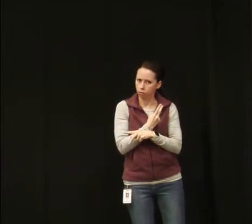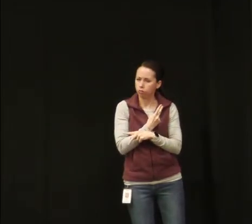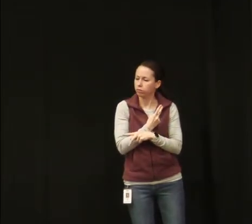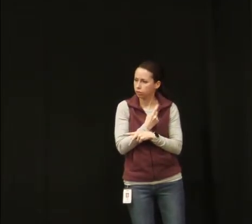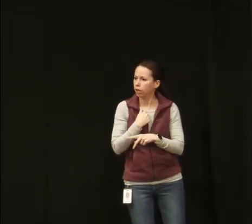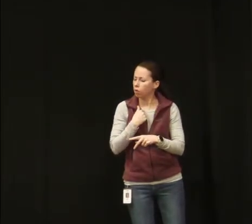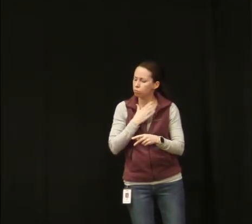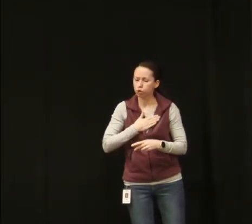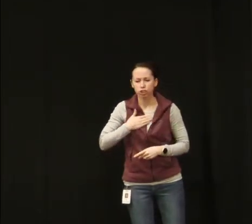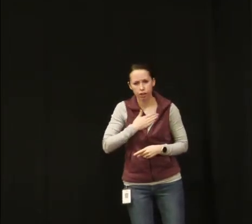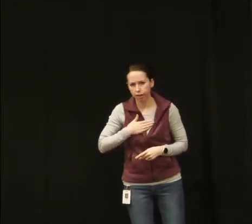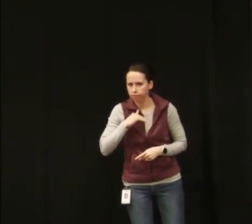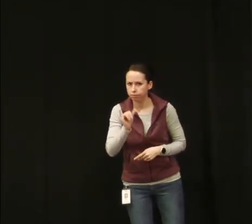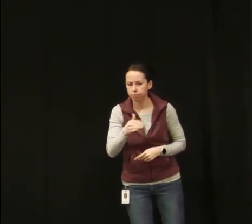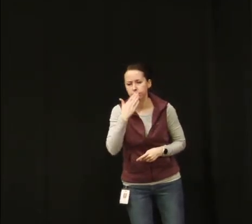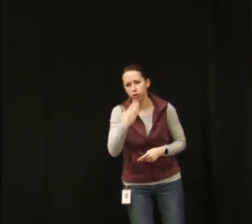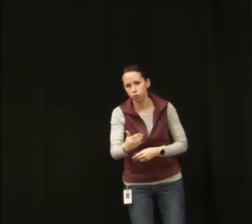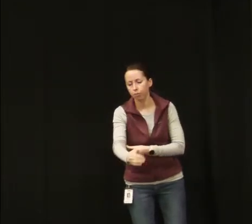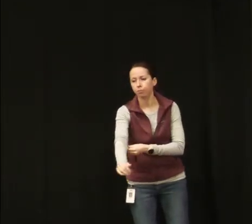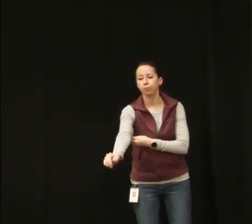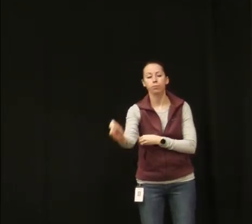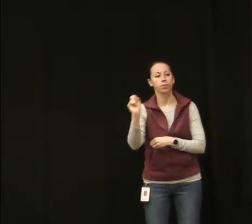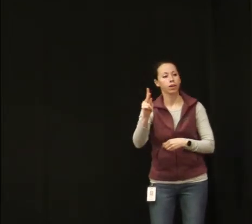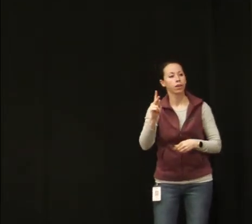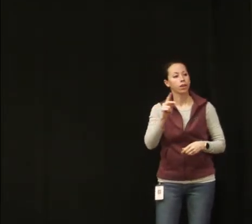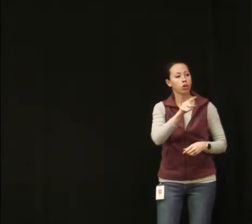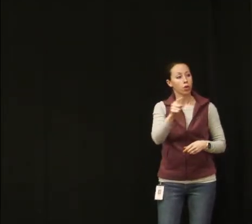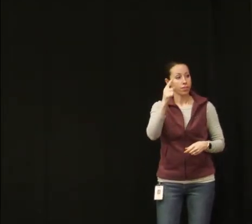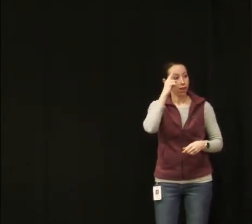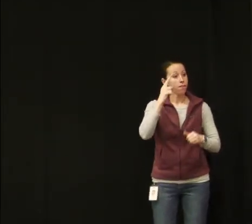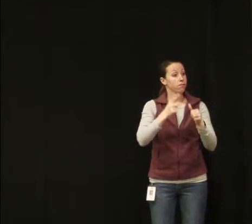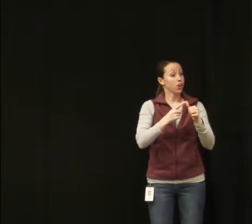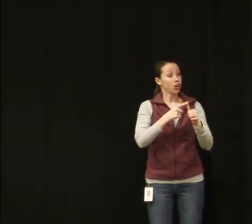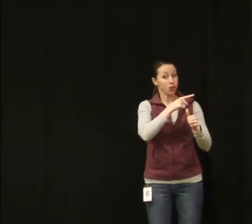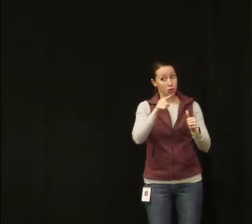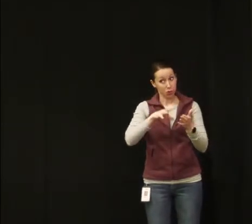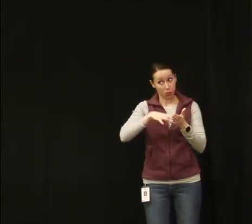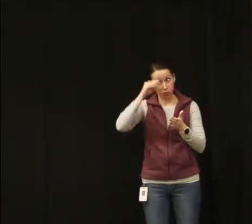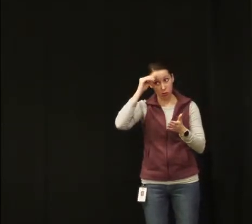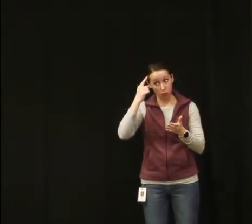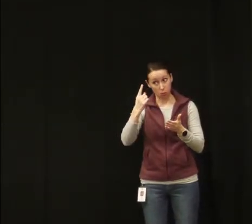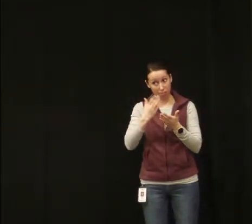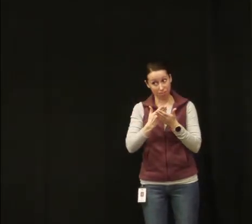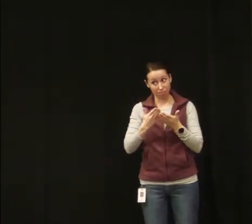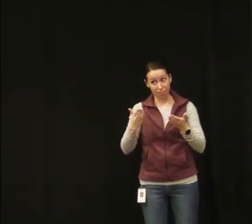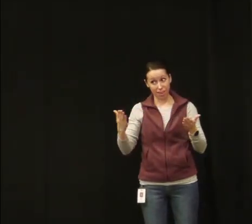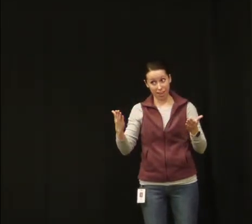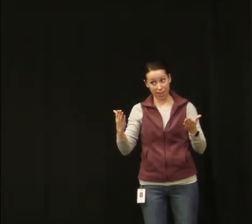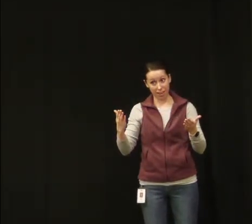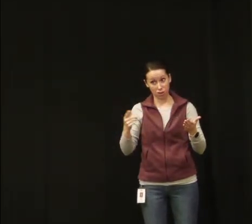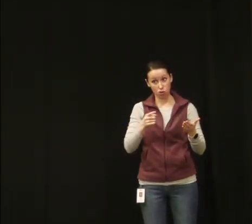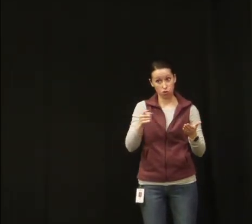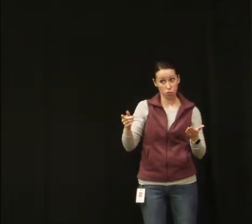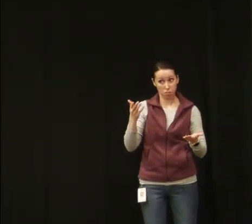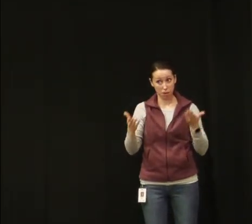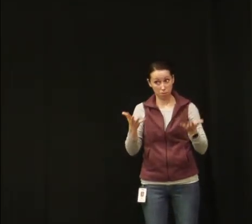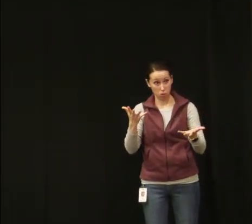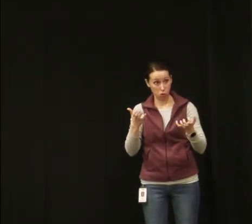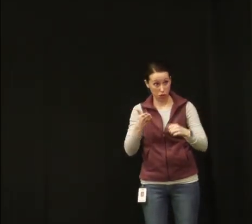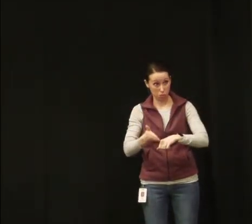All right, think in your mind, well, first of all, did you all learn at least one thing that you might wanna improve